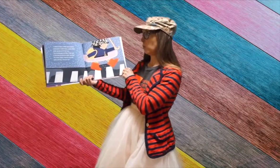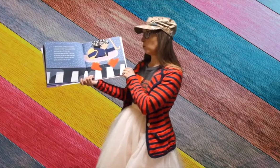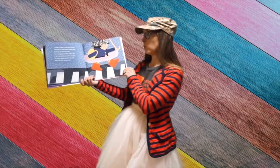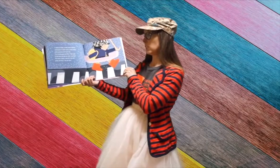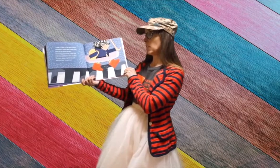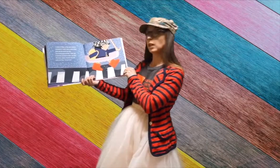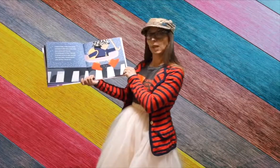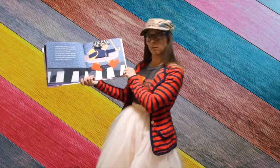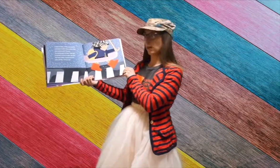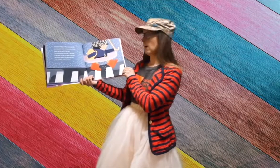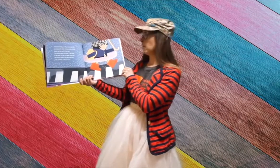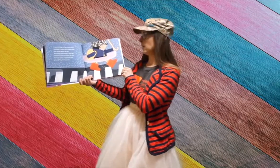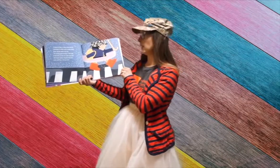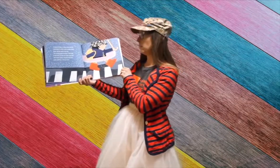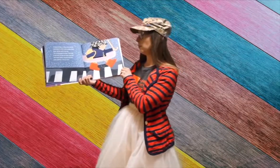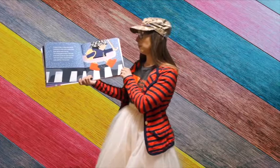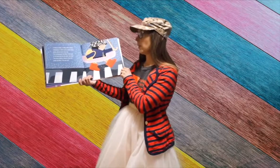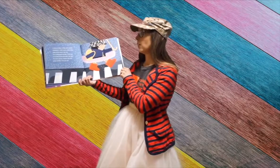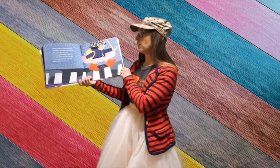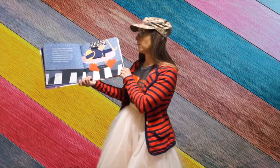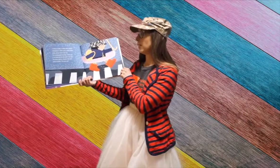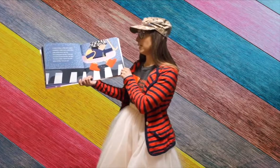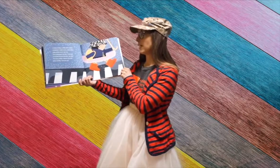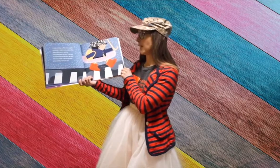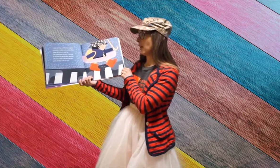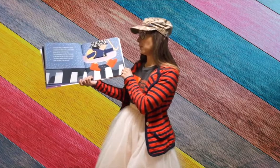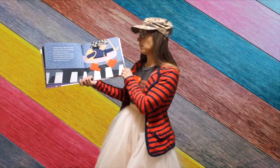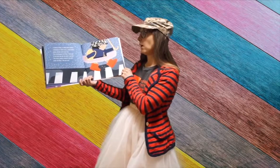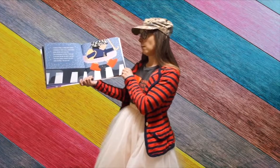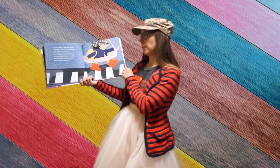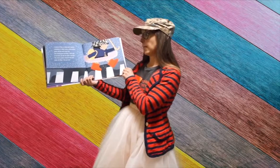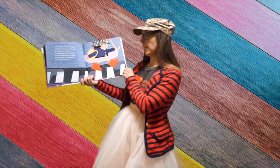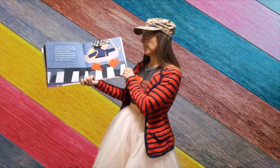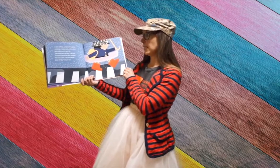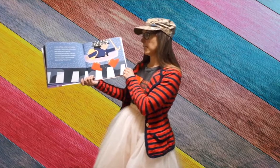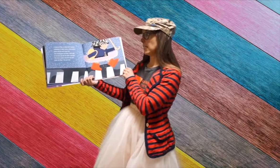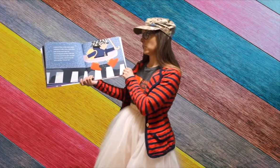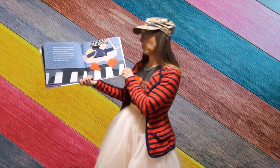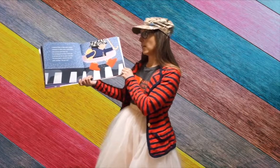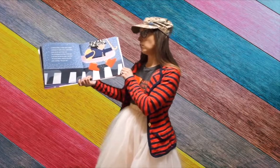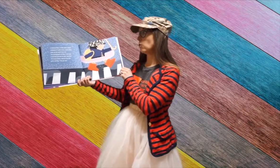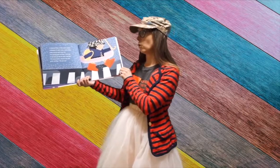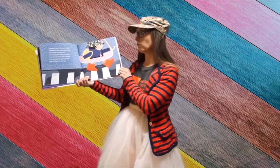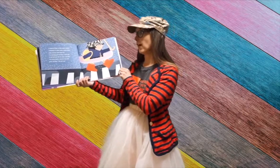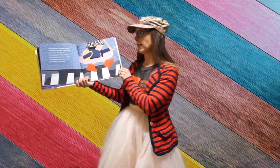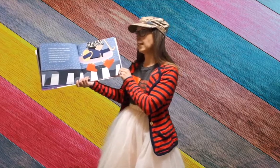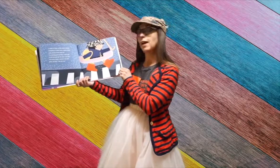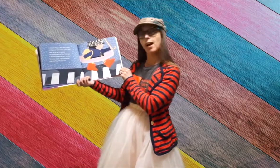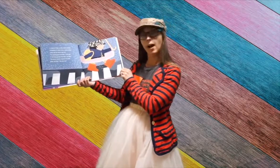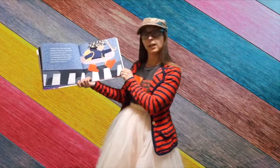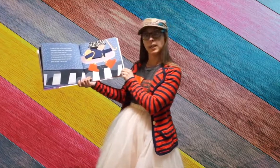just like that when I was little." The recess captain, a big kid in the sixth grade, told Riley, "I like your